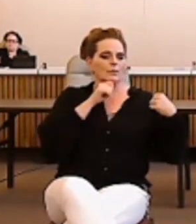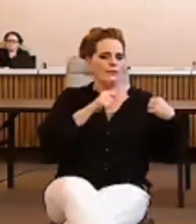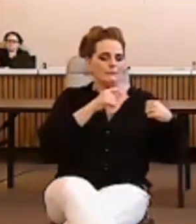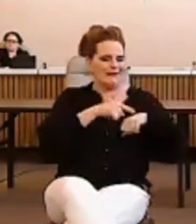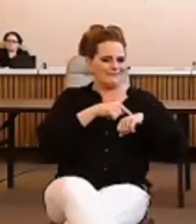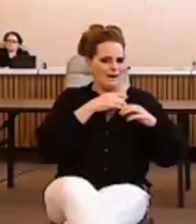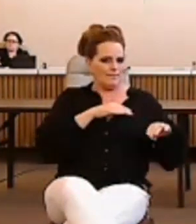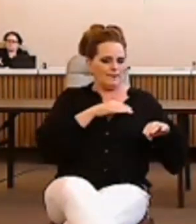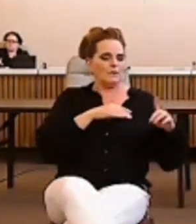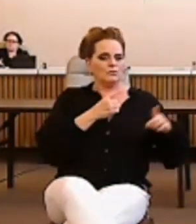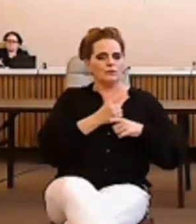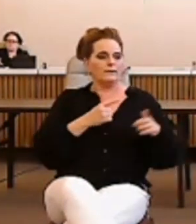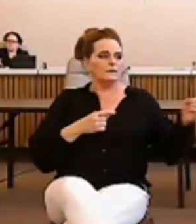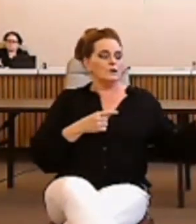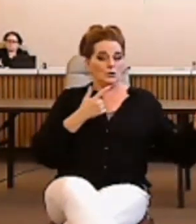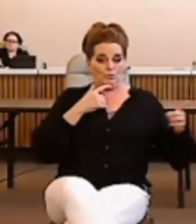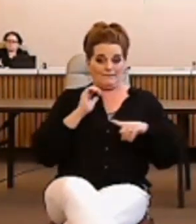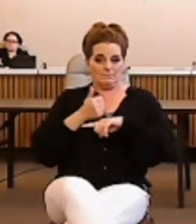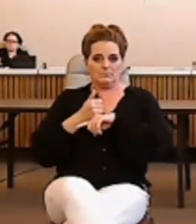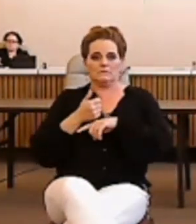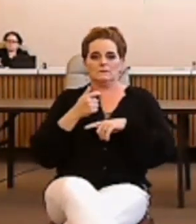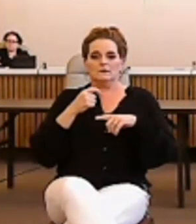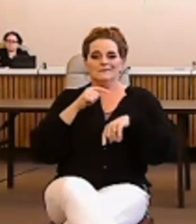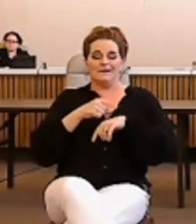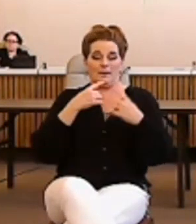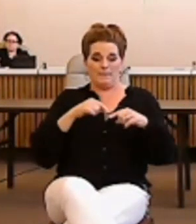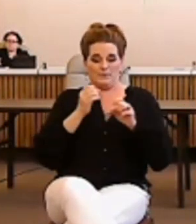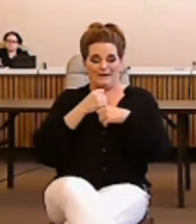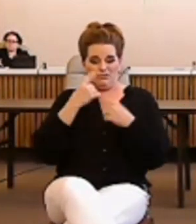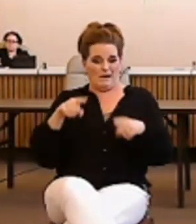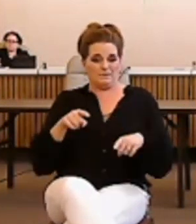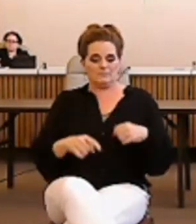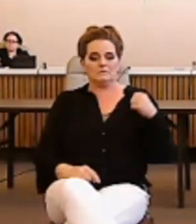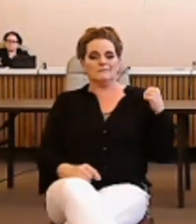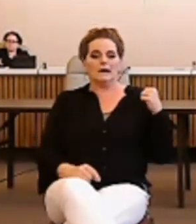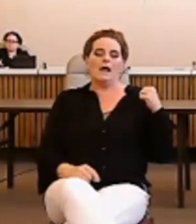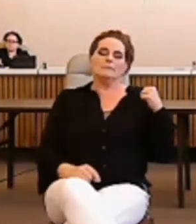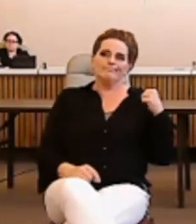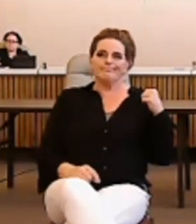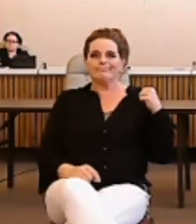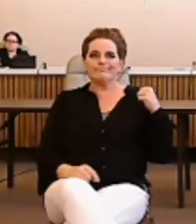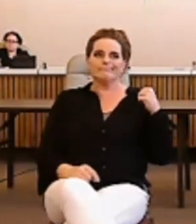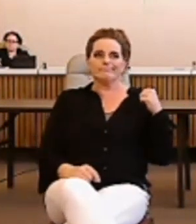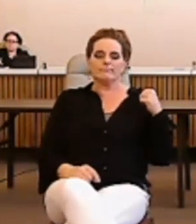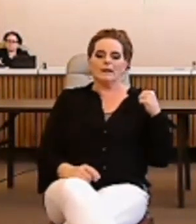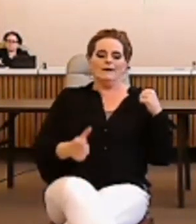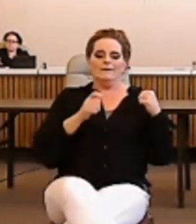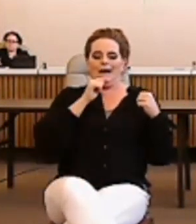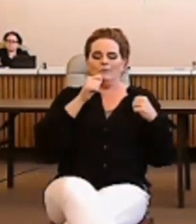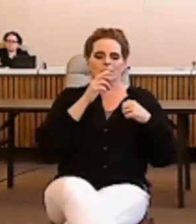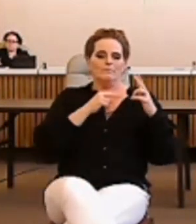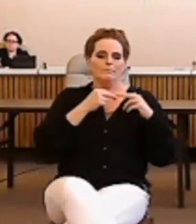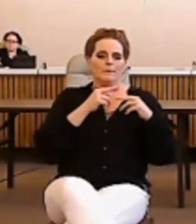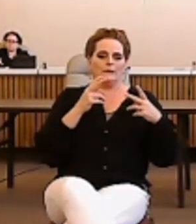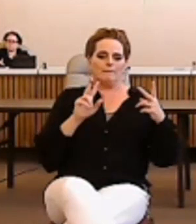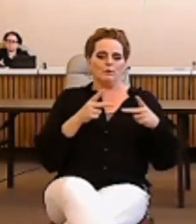it. Yeah, I and we understand. probably should, do we want to put one on there to make sure it gets done? I wouldn't do it by building permit, then I would do it by C